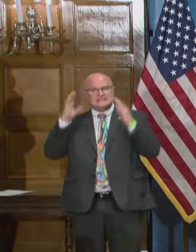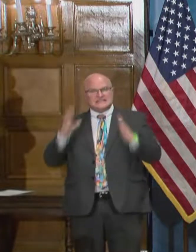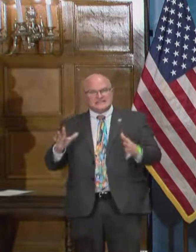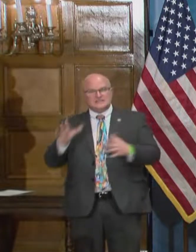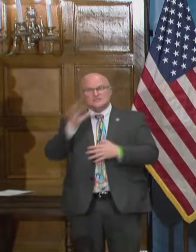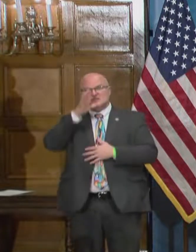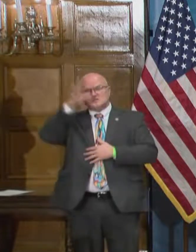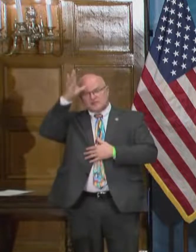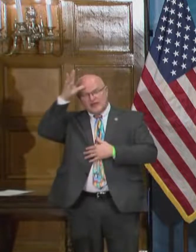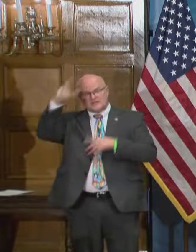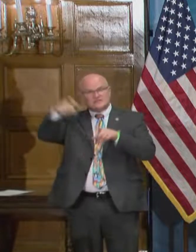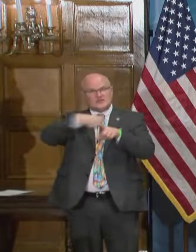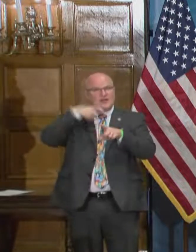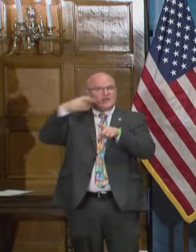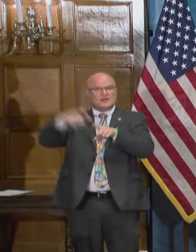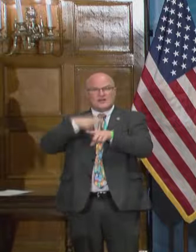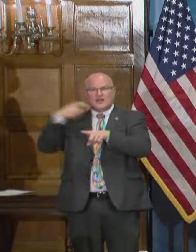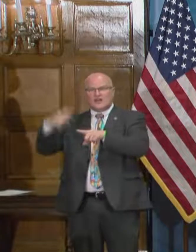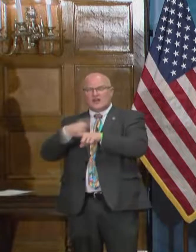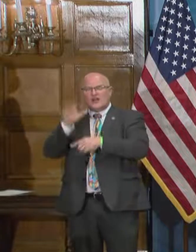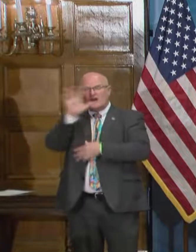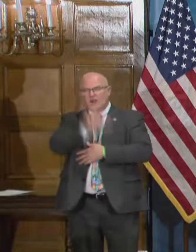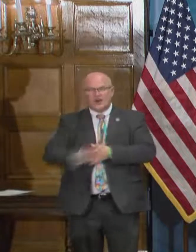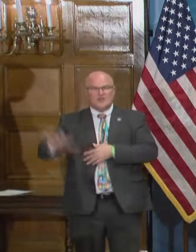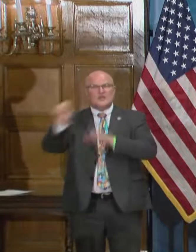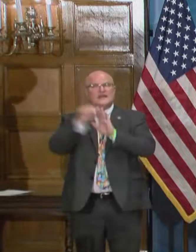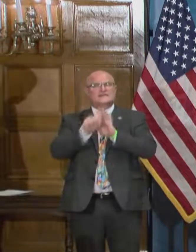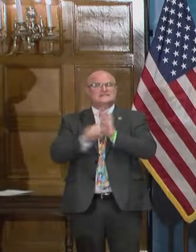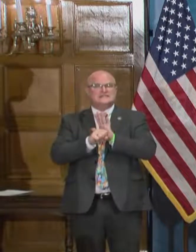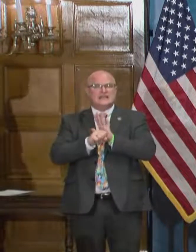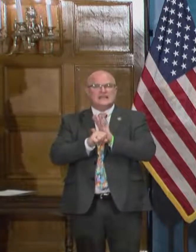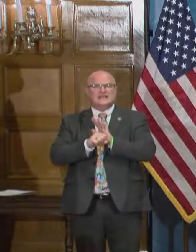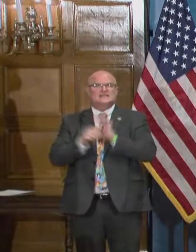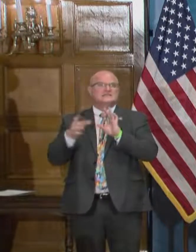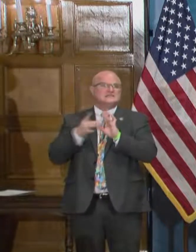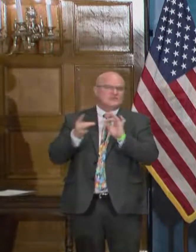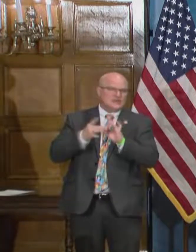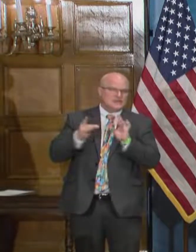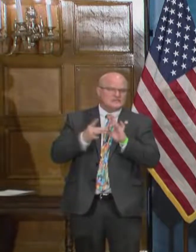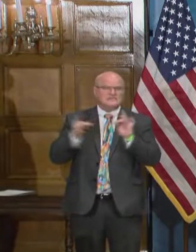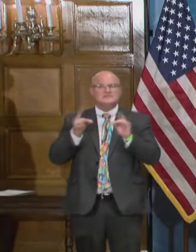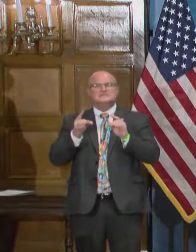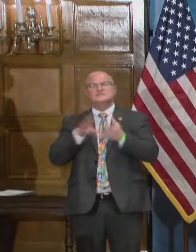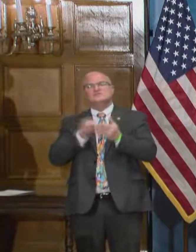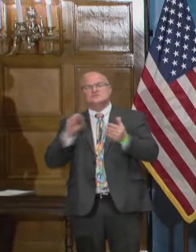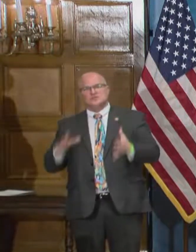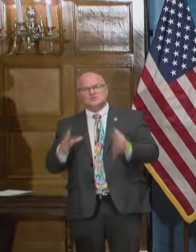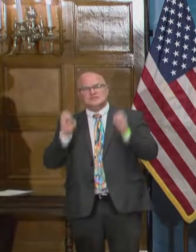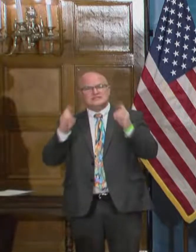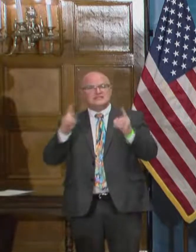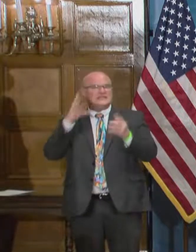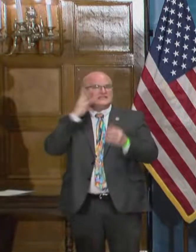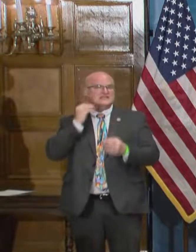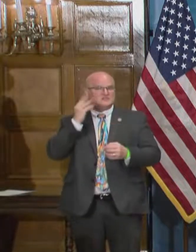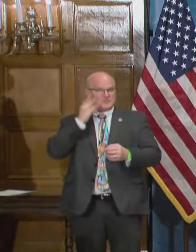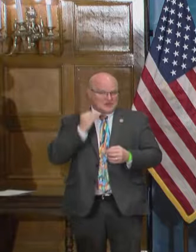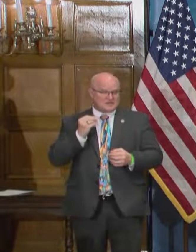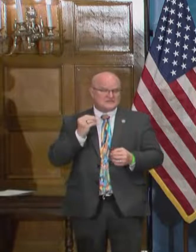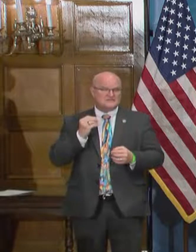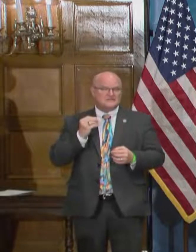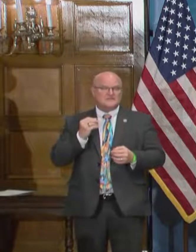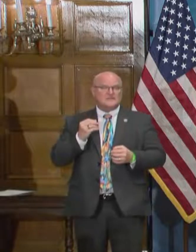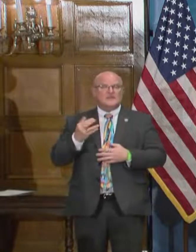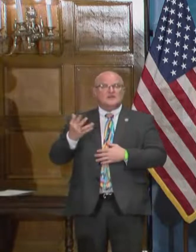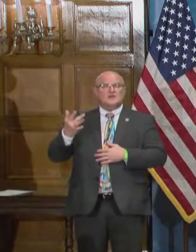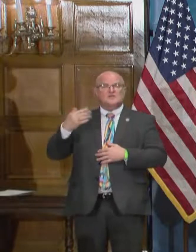parents from all across the state who share questions, stories, and concerns about their students' educational experiences. Long before the